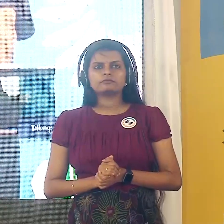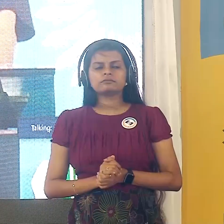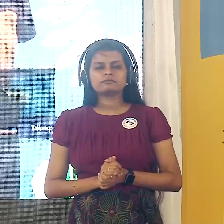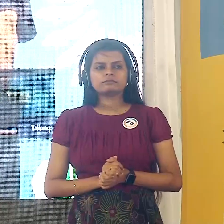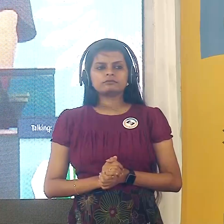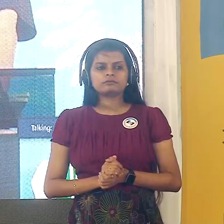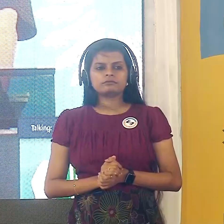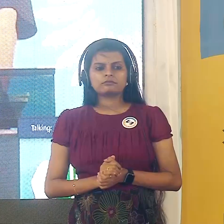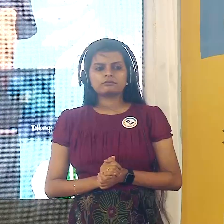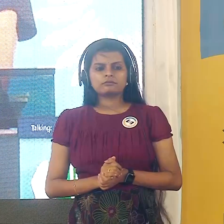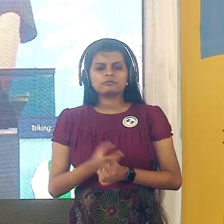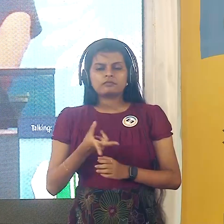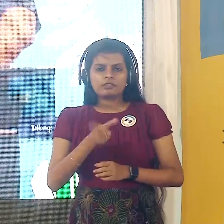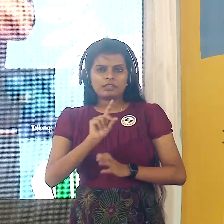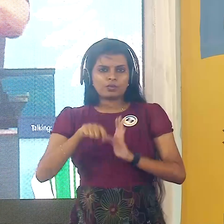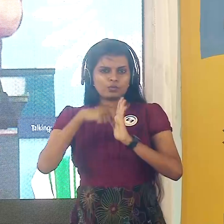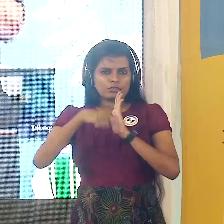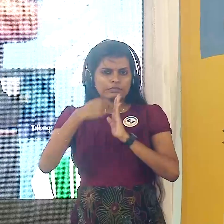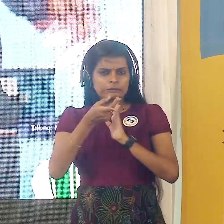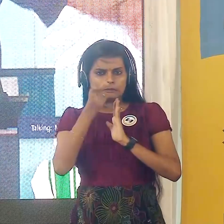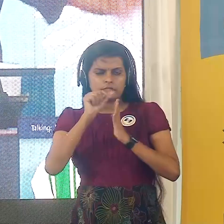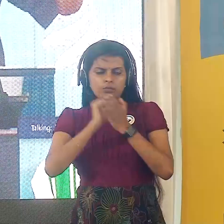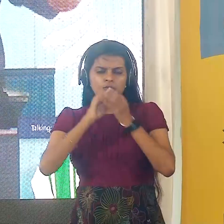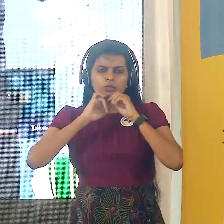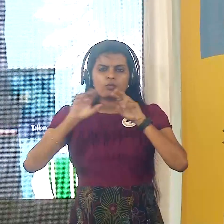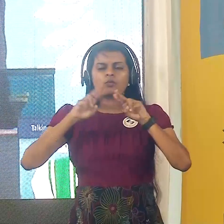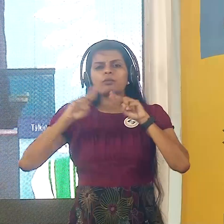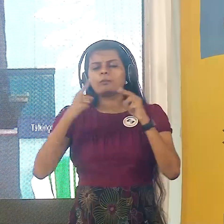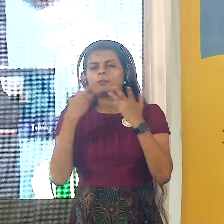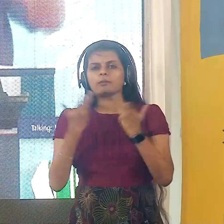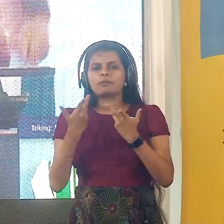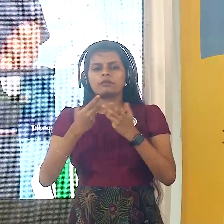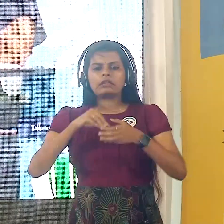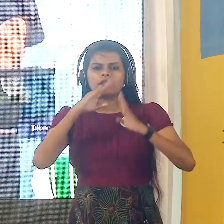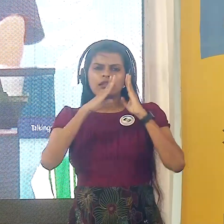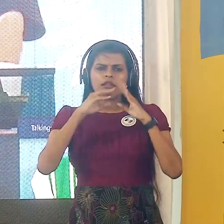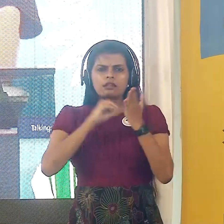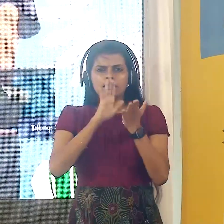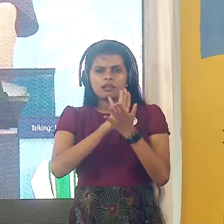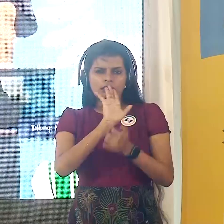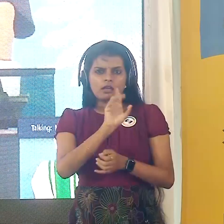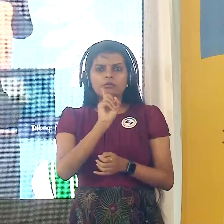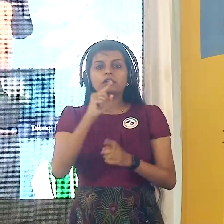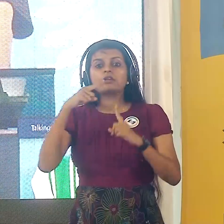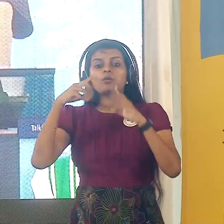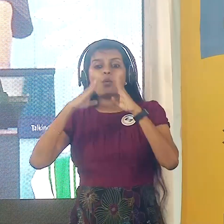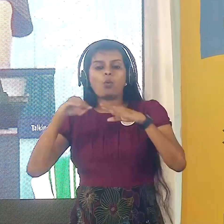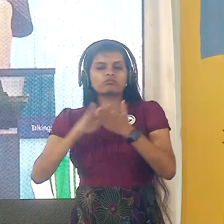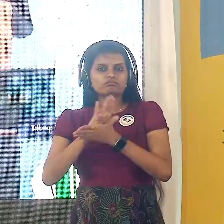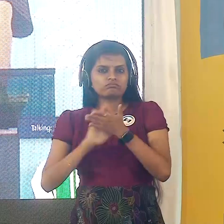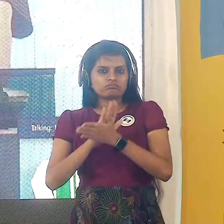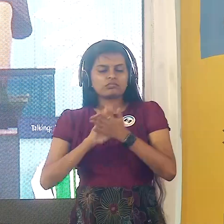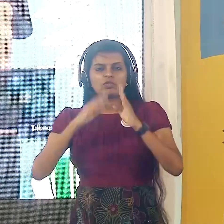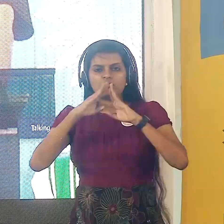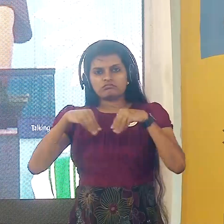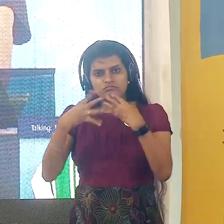it was a scheme which provided across the board land to the people who had no homesteads